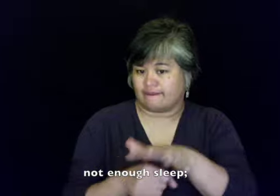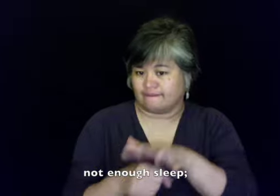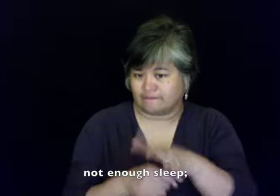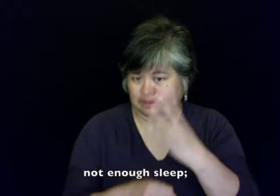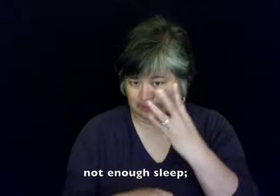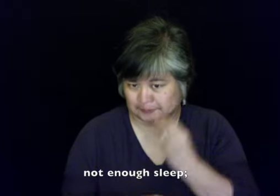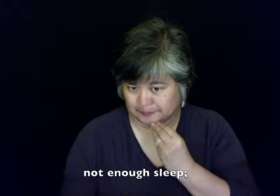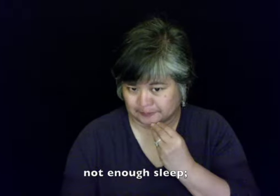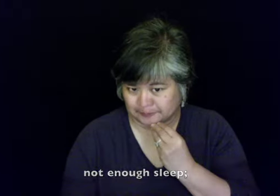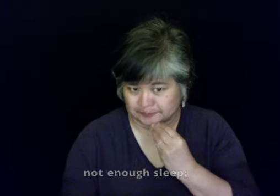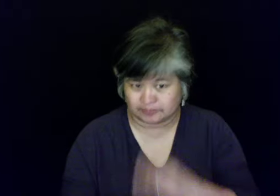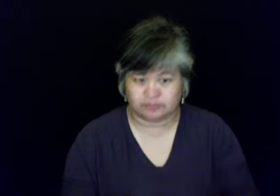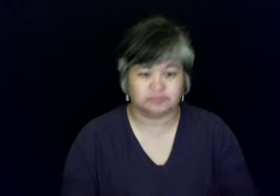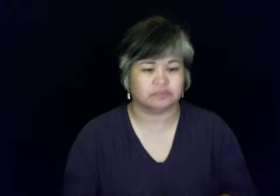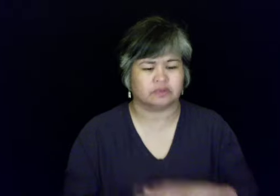not enough sleep,